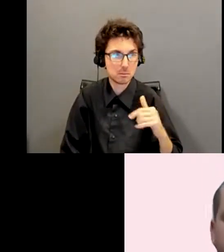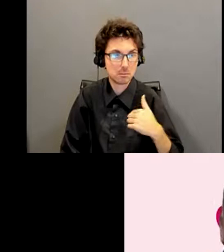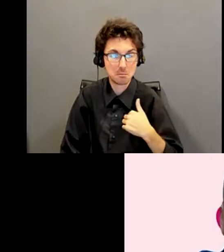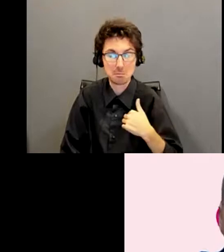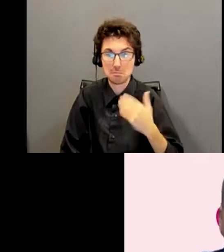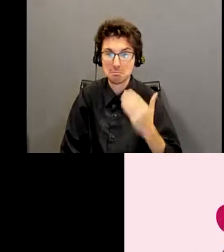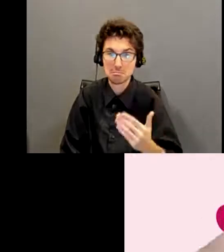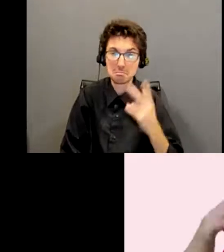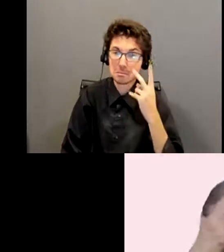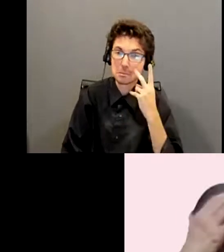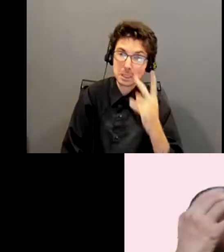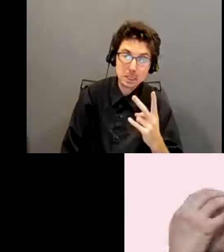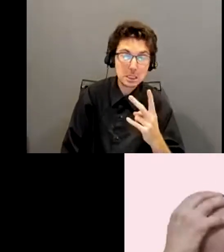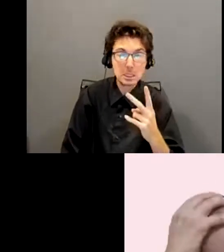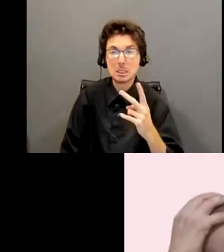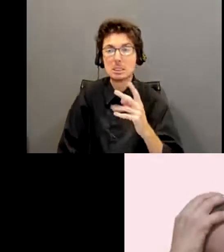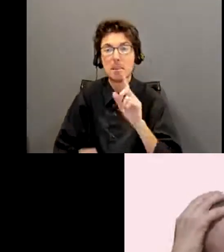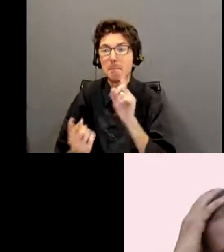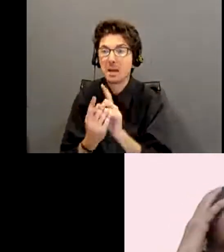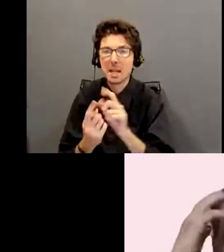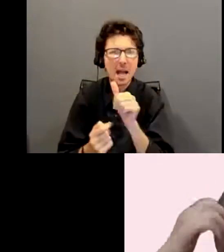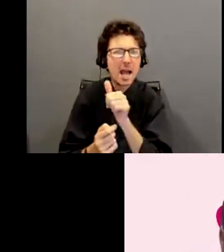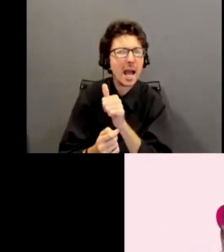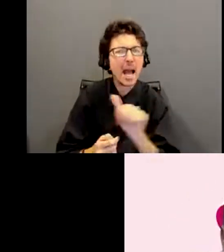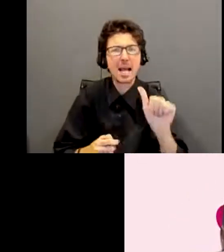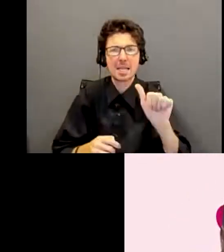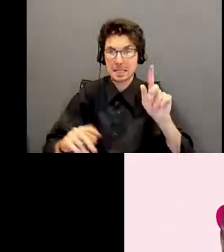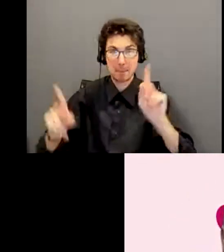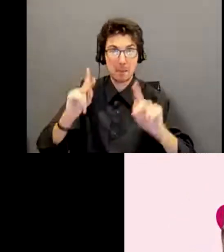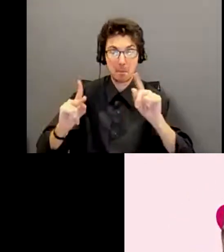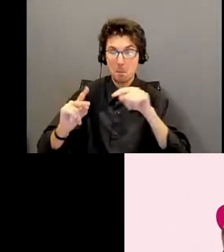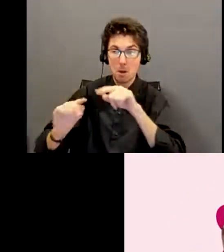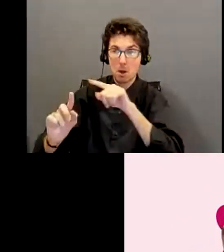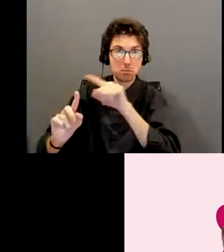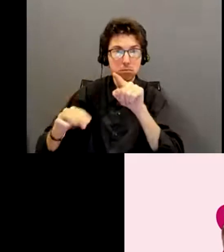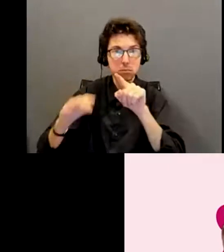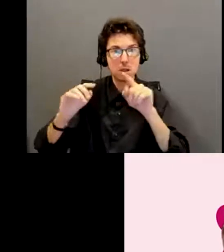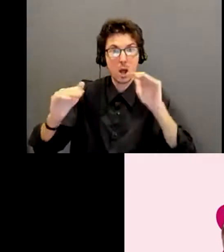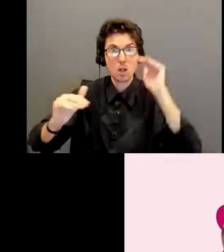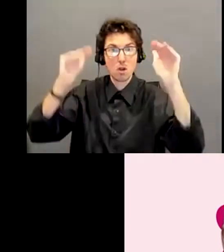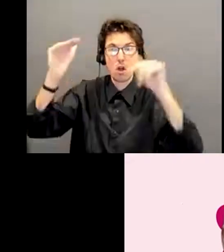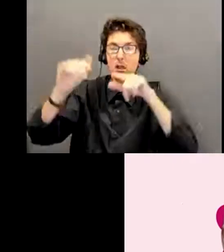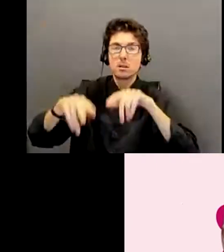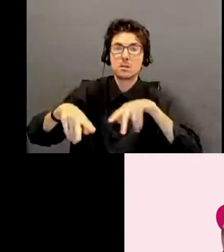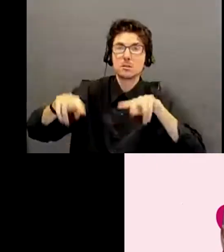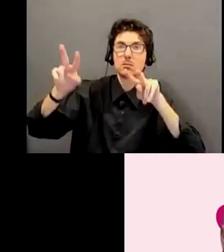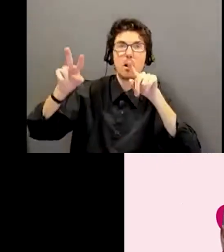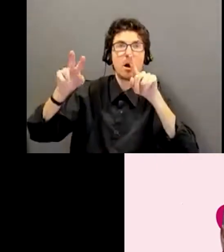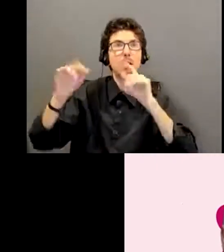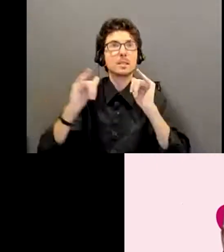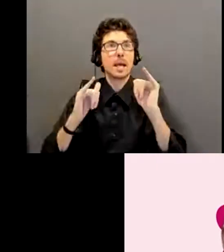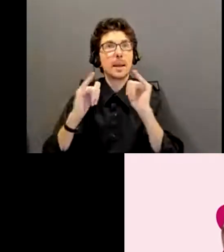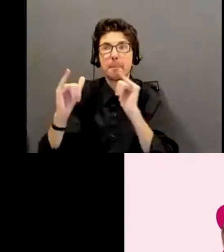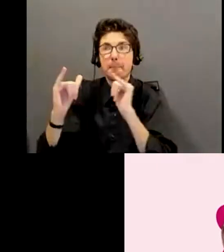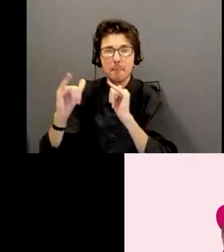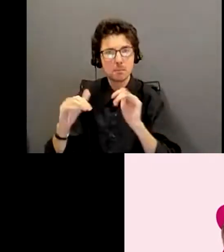person, adult with disability, as same as mine. And you know, I didn't have the opportunity to talk to him,